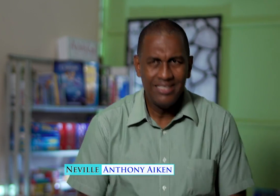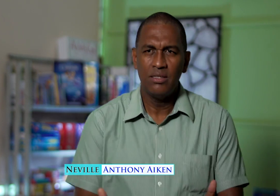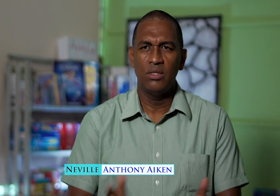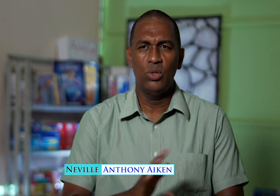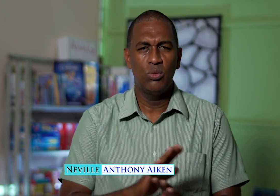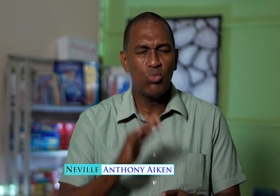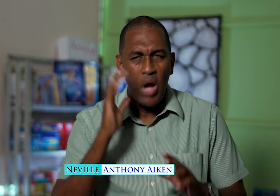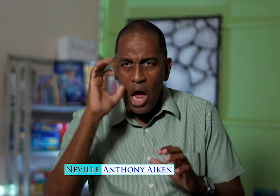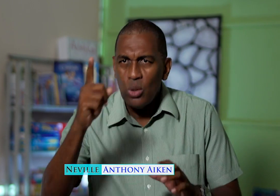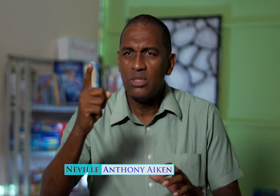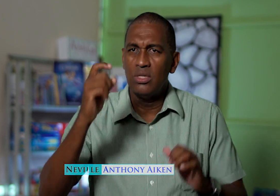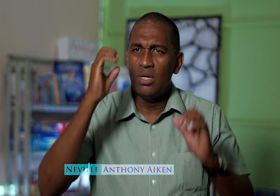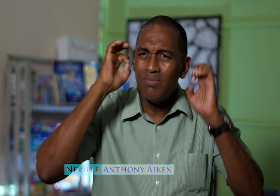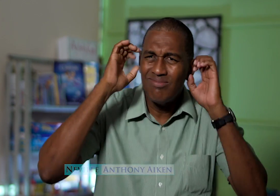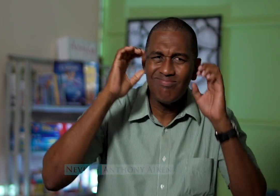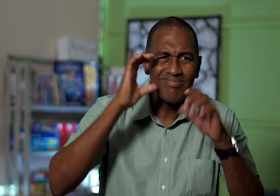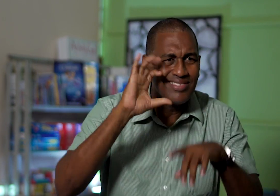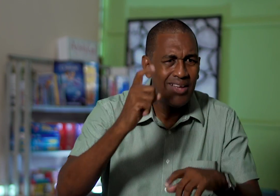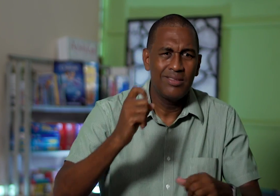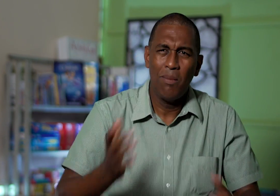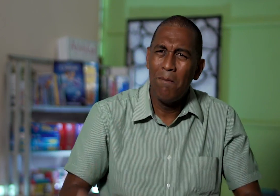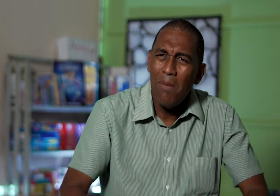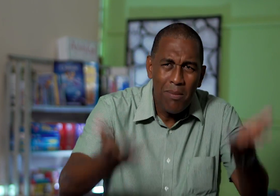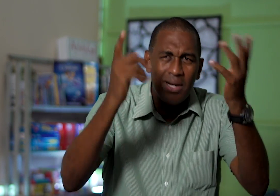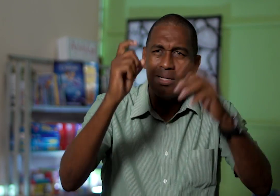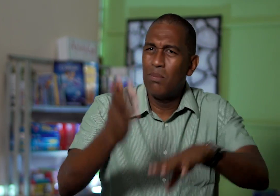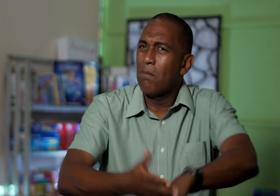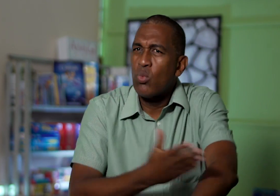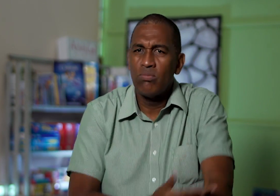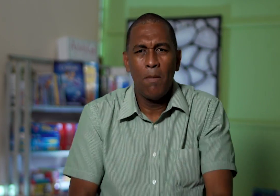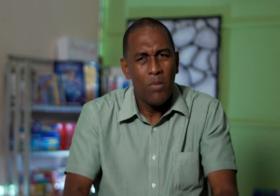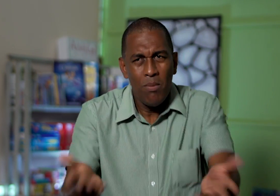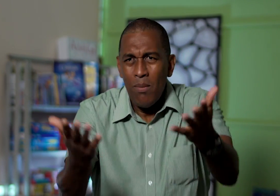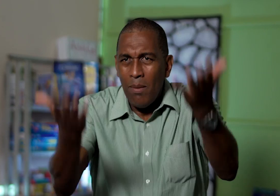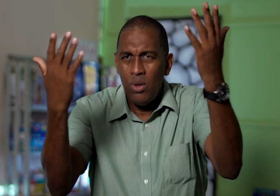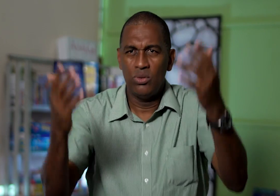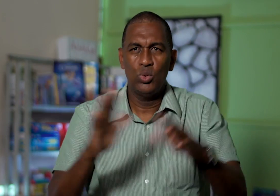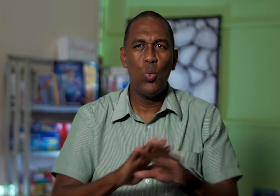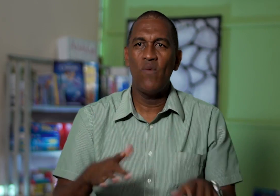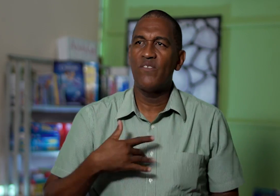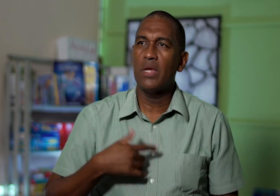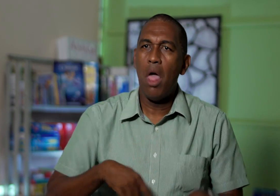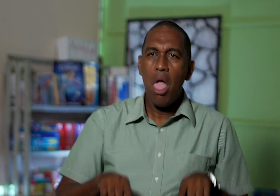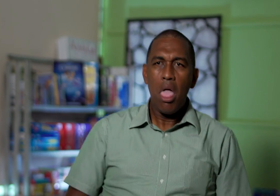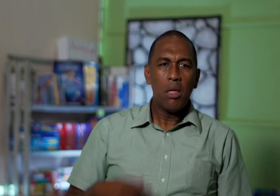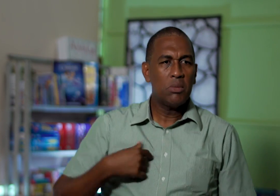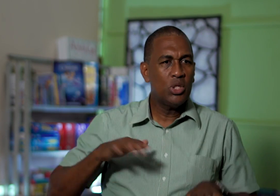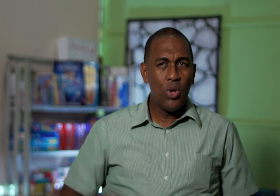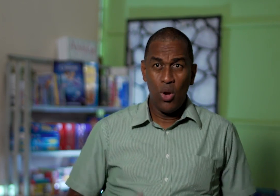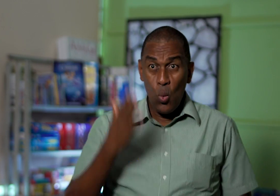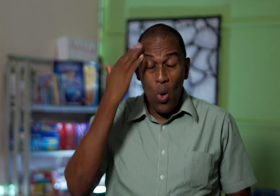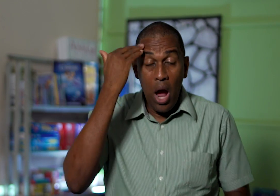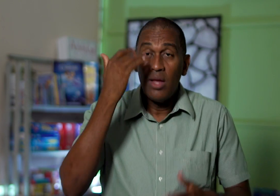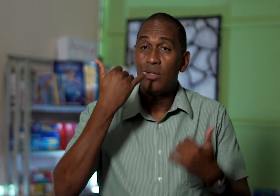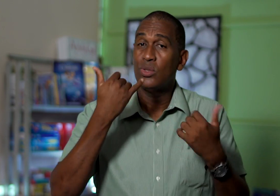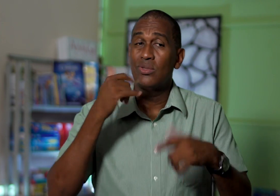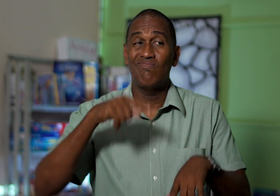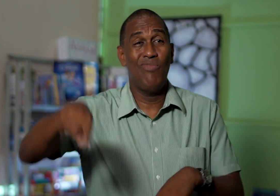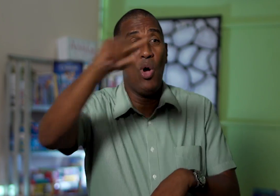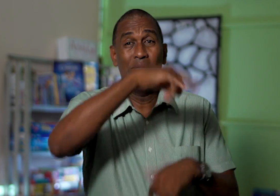achieve. You can get the education that you want, you can do anything that you want, you can achieve. Don't feel like you can't because you're